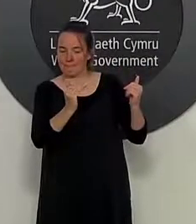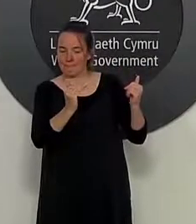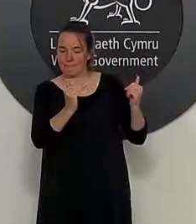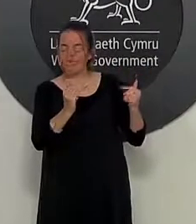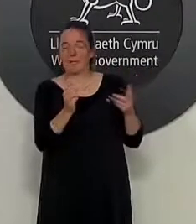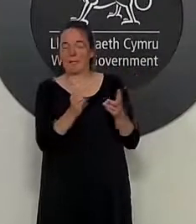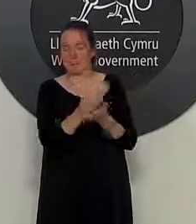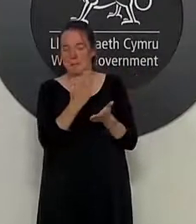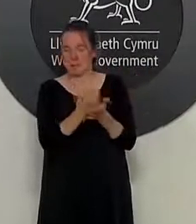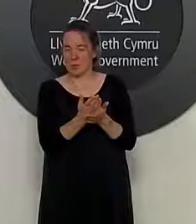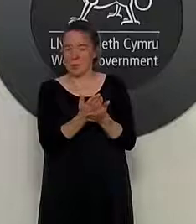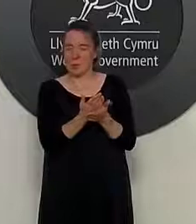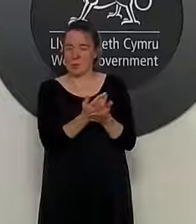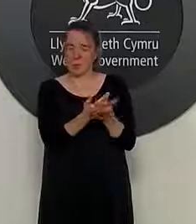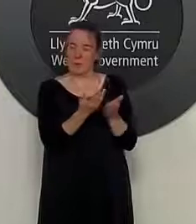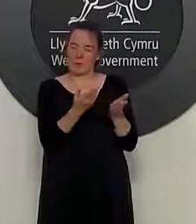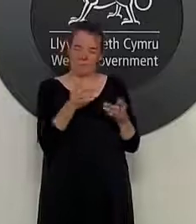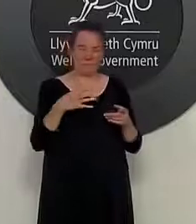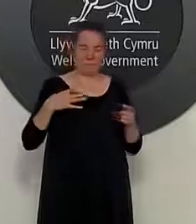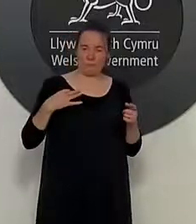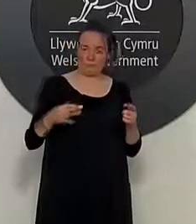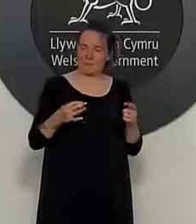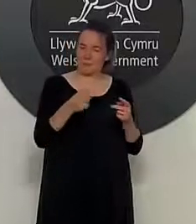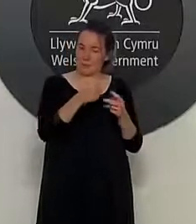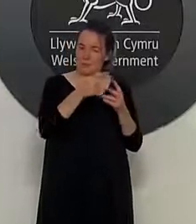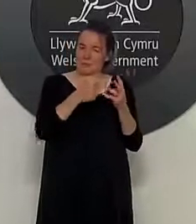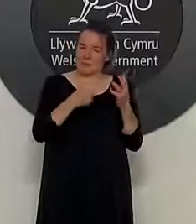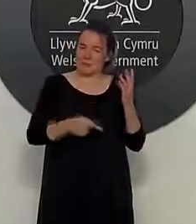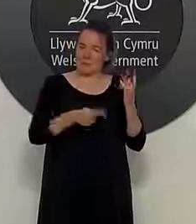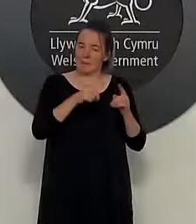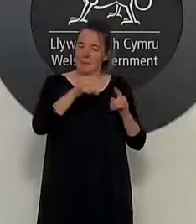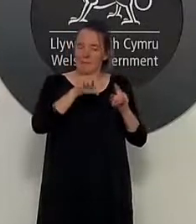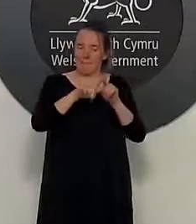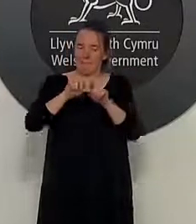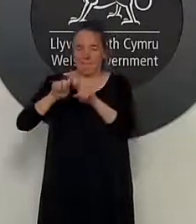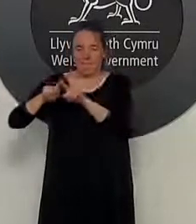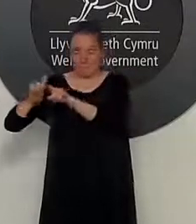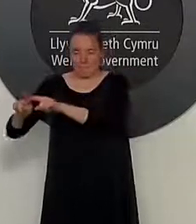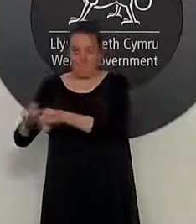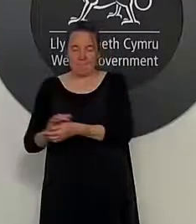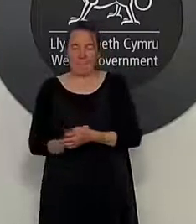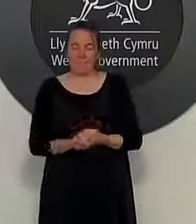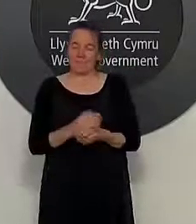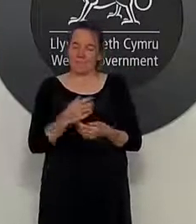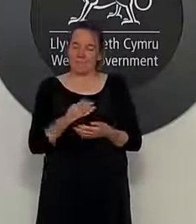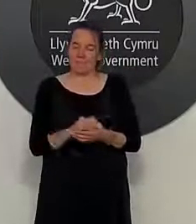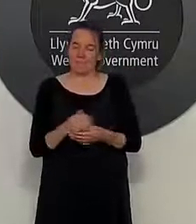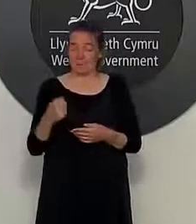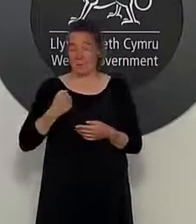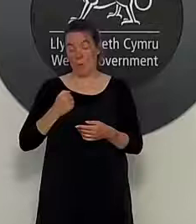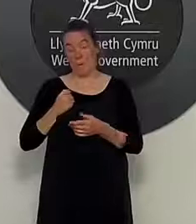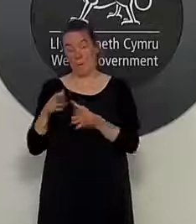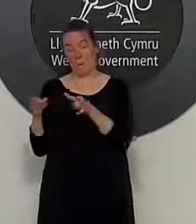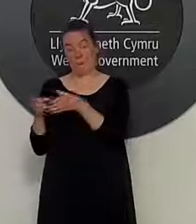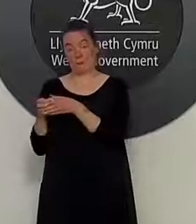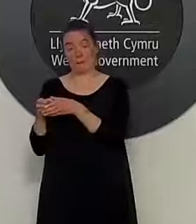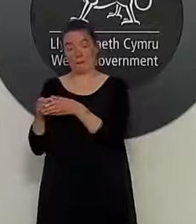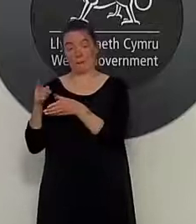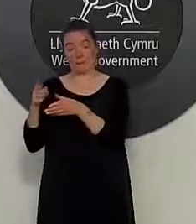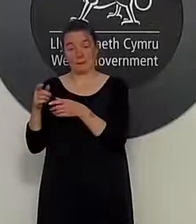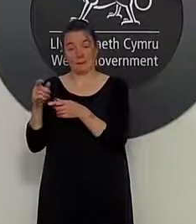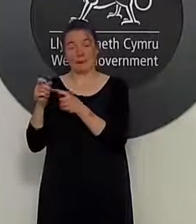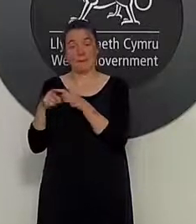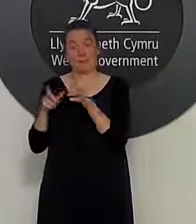wider representation. So I think there are huge benefits. Look, we're on the record as a party historically, and we remain committed